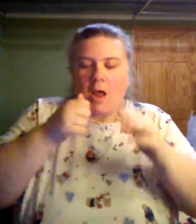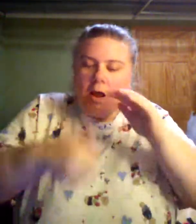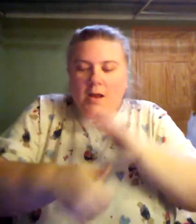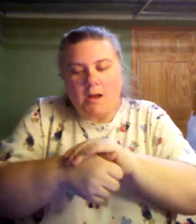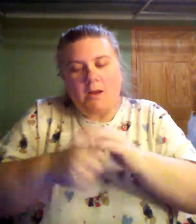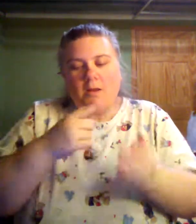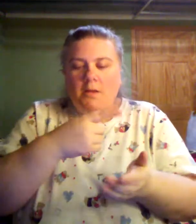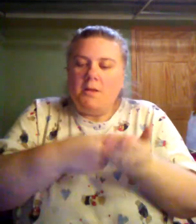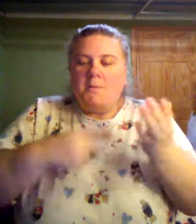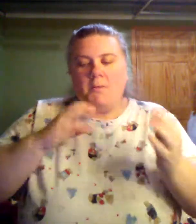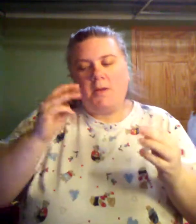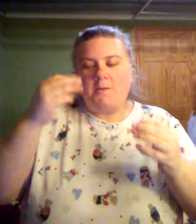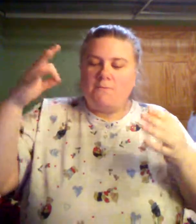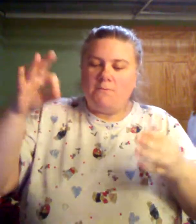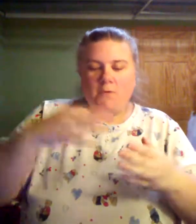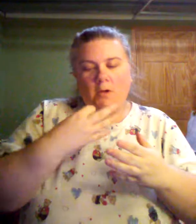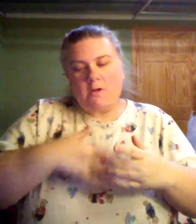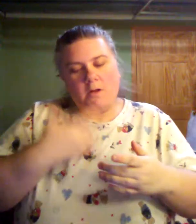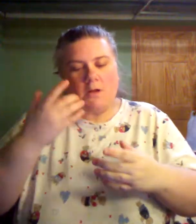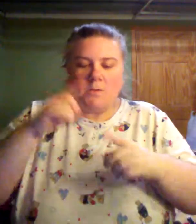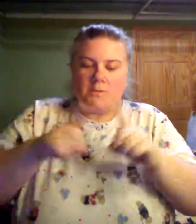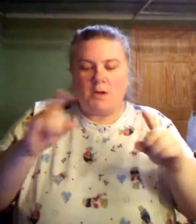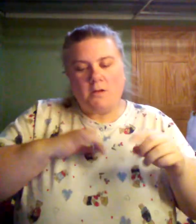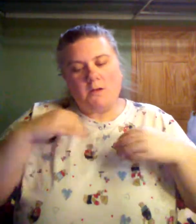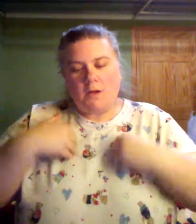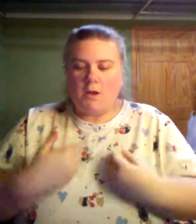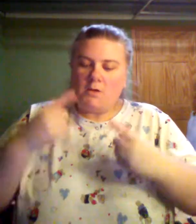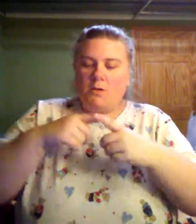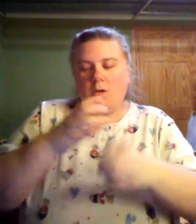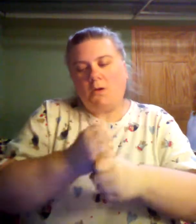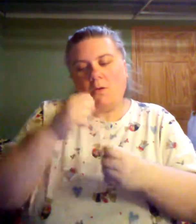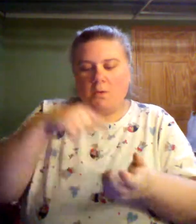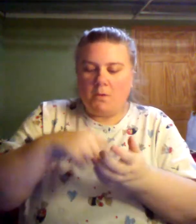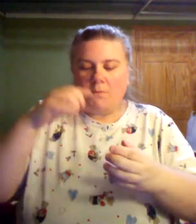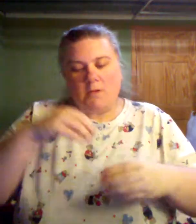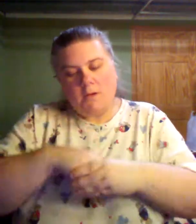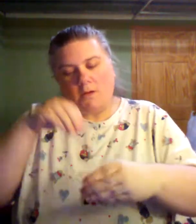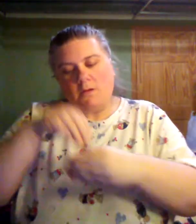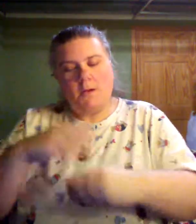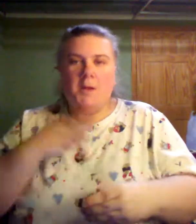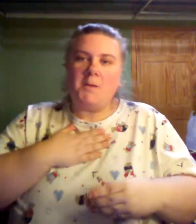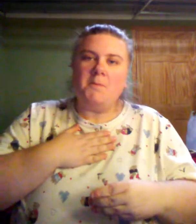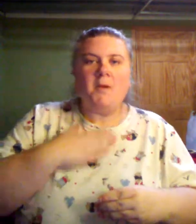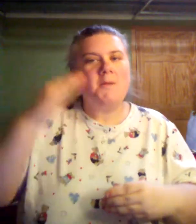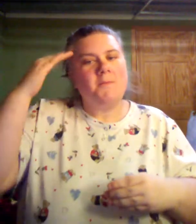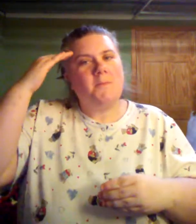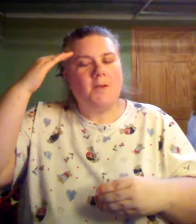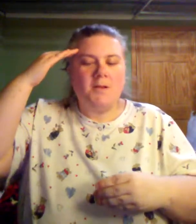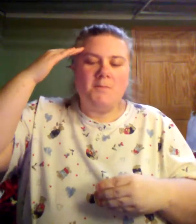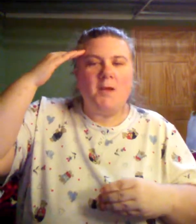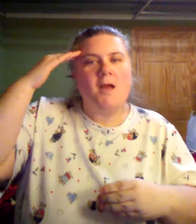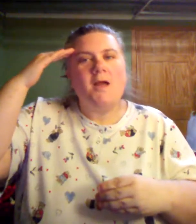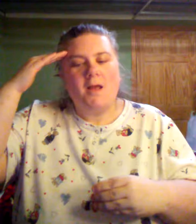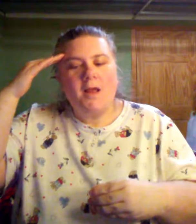hiding What I'm feeling, but I'm tired of Holding this inside my